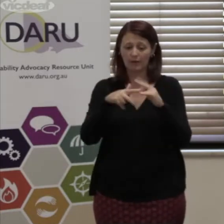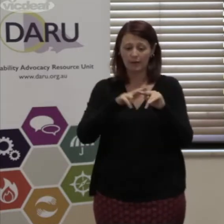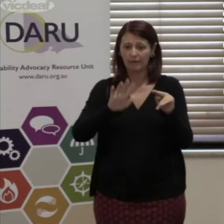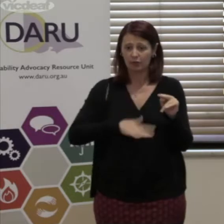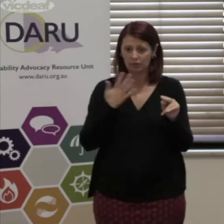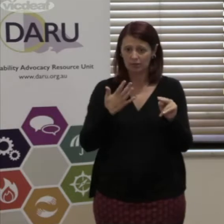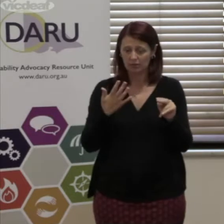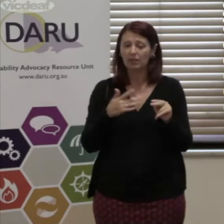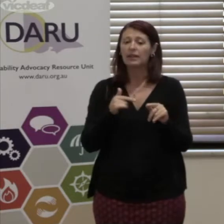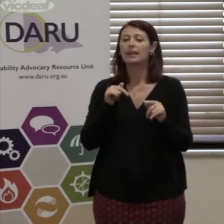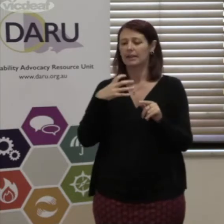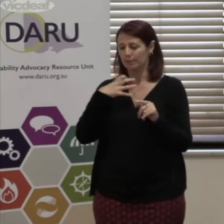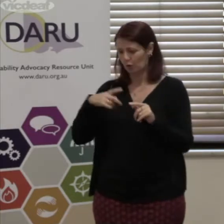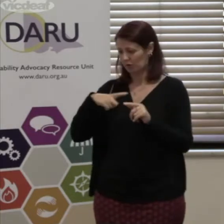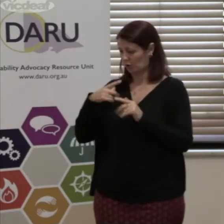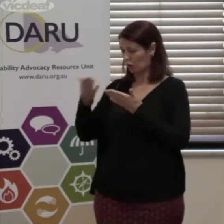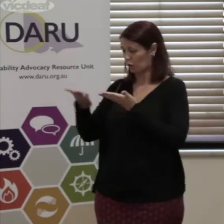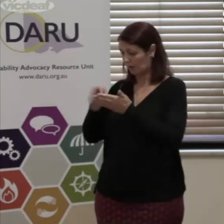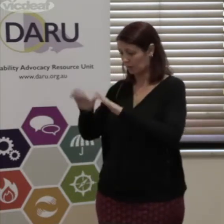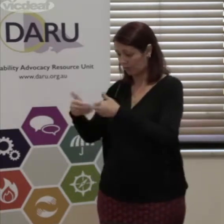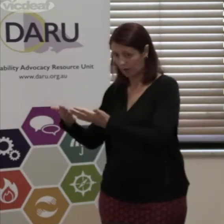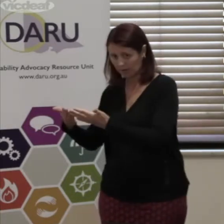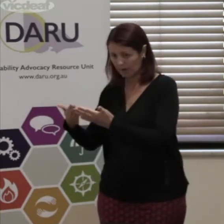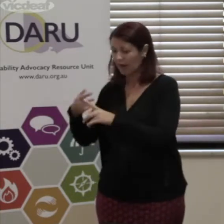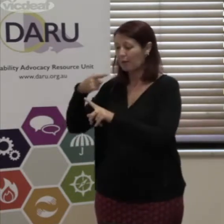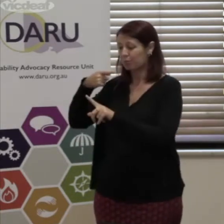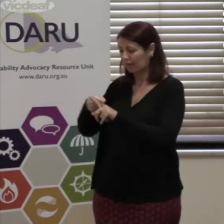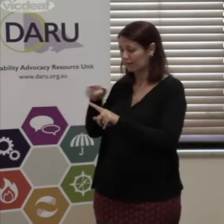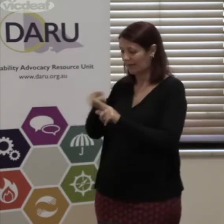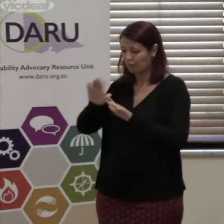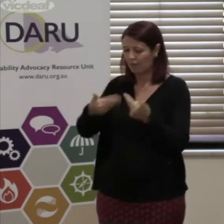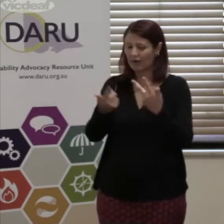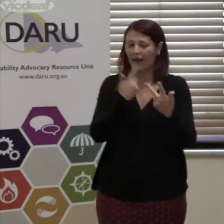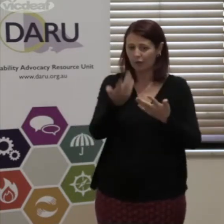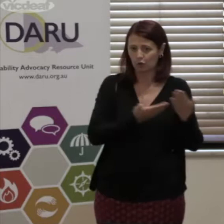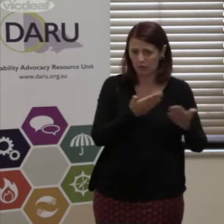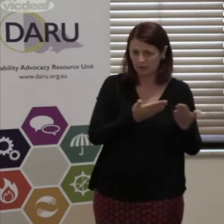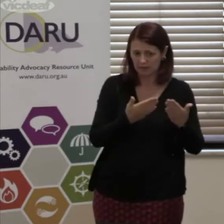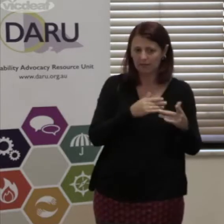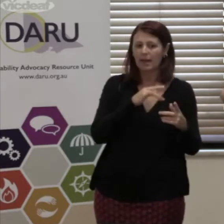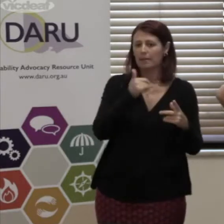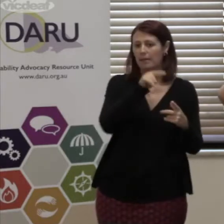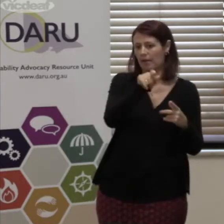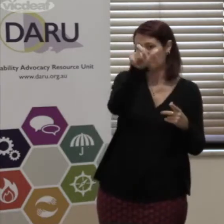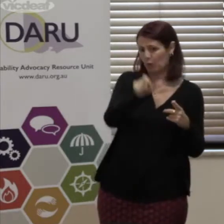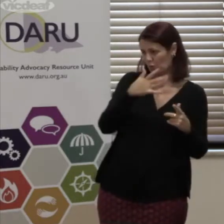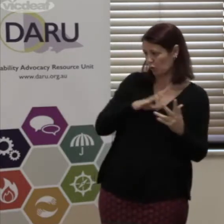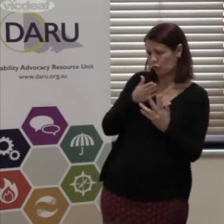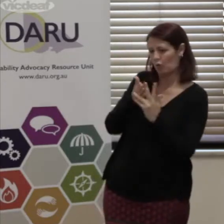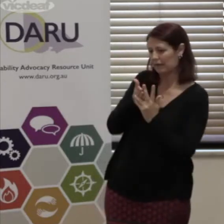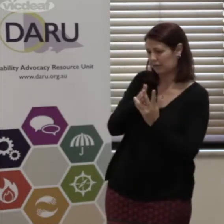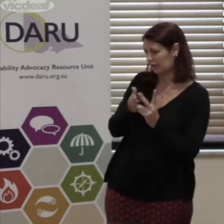interest for a service provider who provides other services that the participant might want to